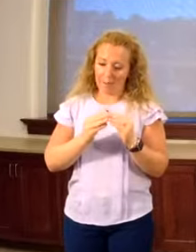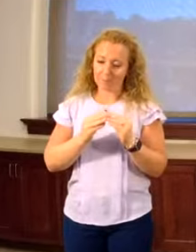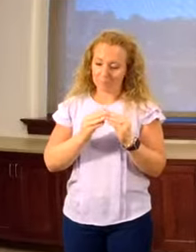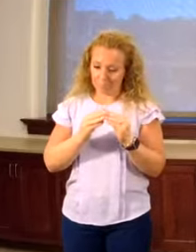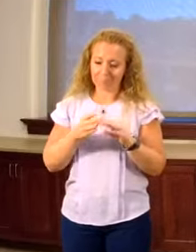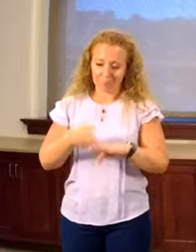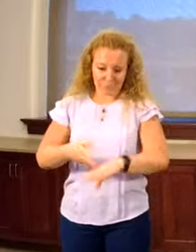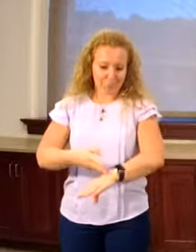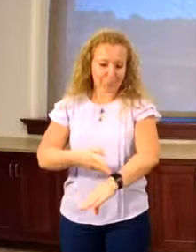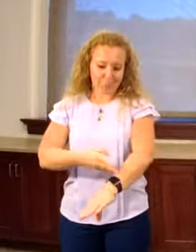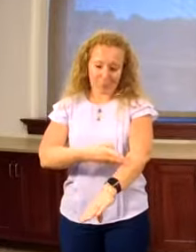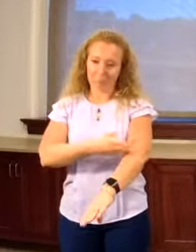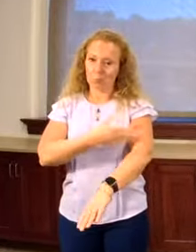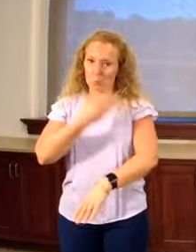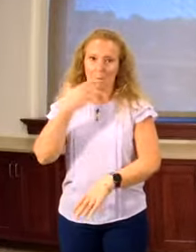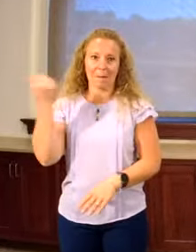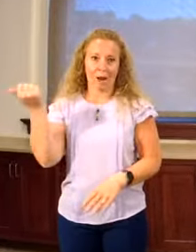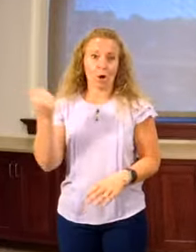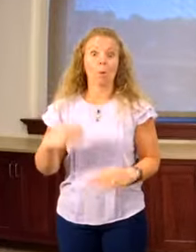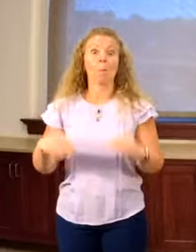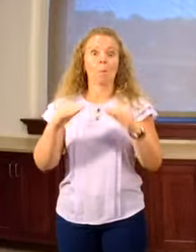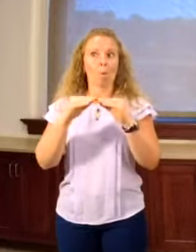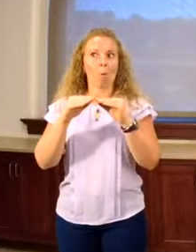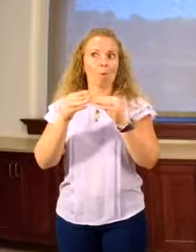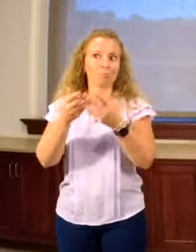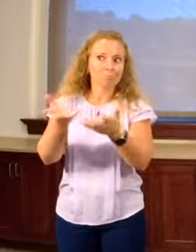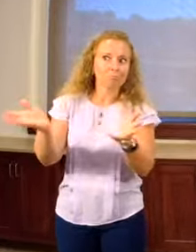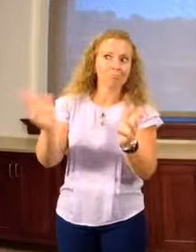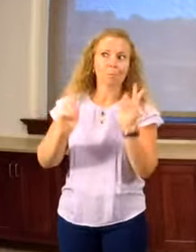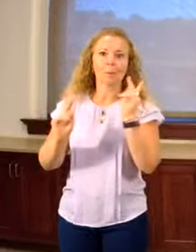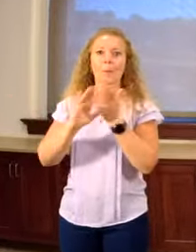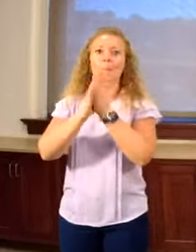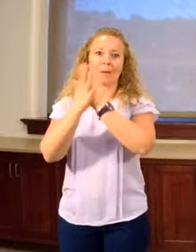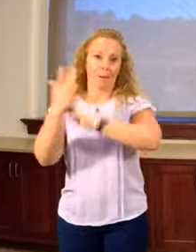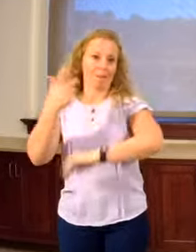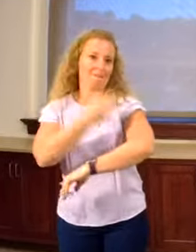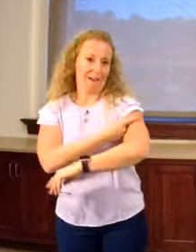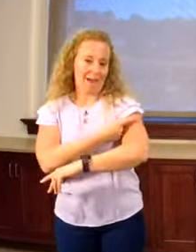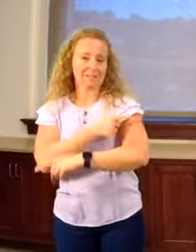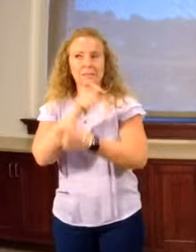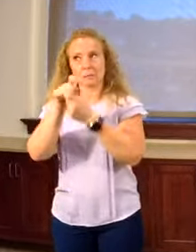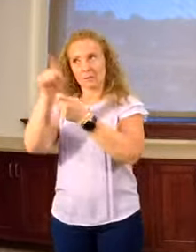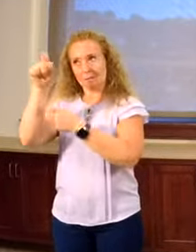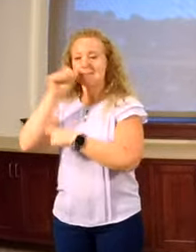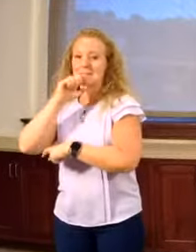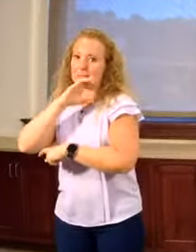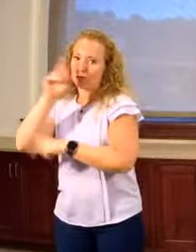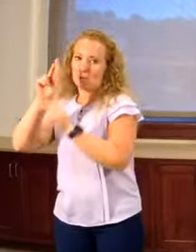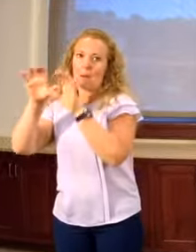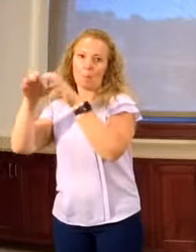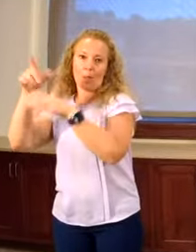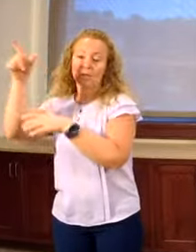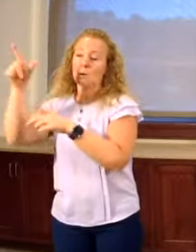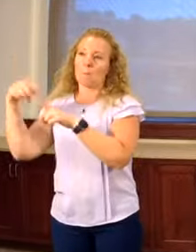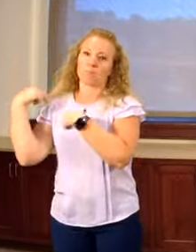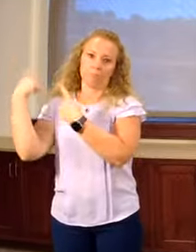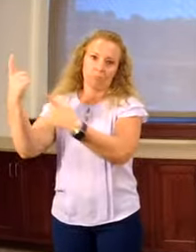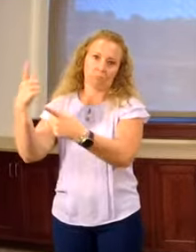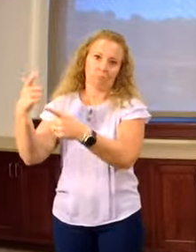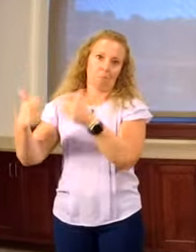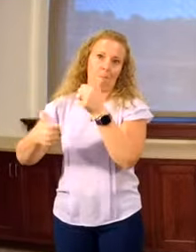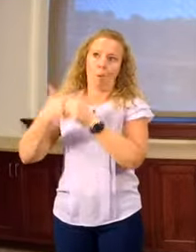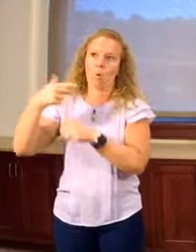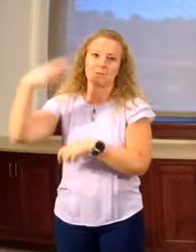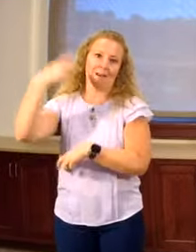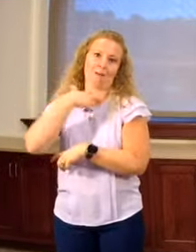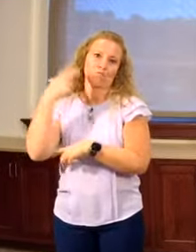better. More and more people are becoming vaccinated, particularly in our senior population, which has been our most vulnerable population.